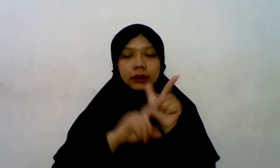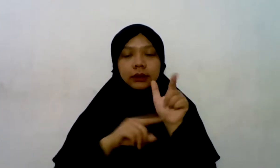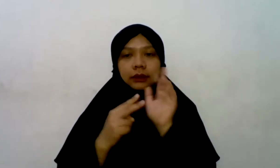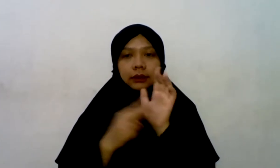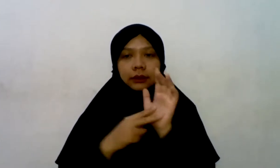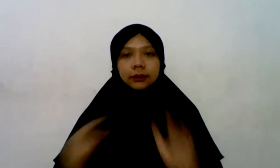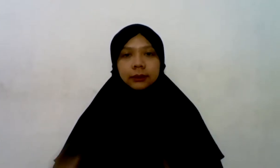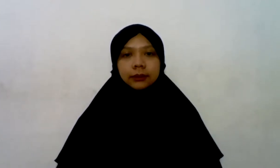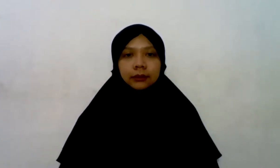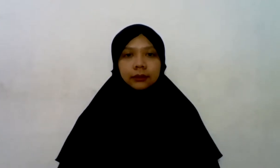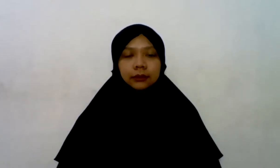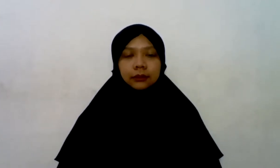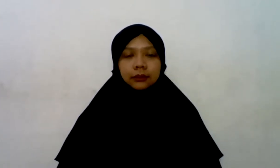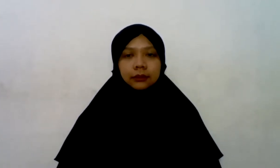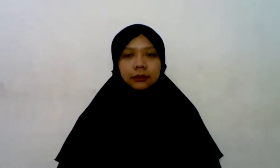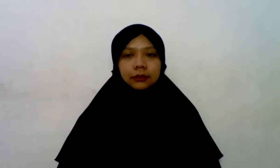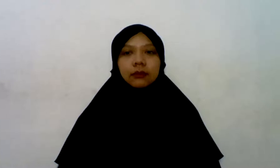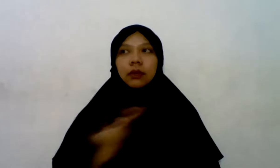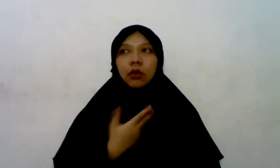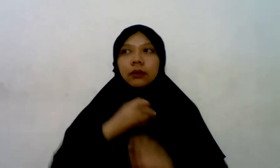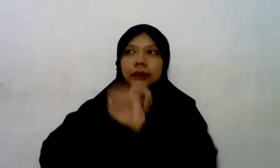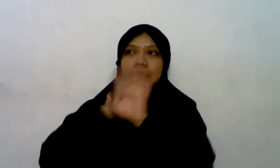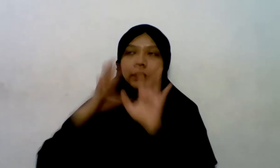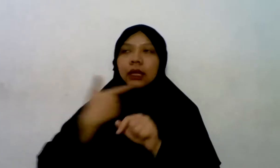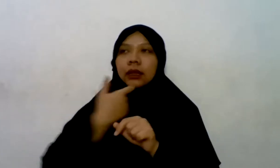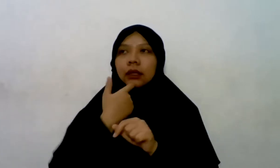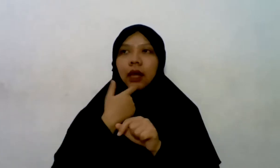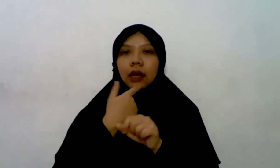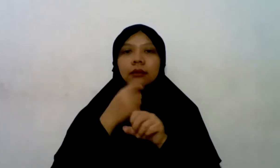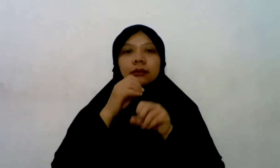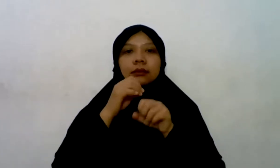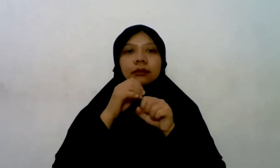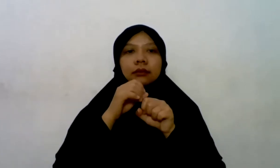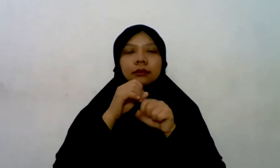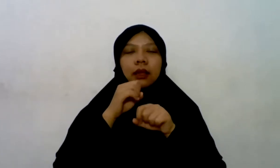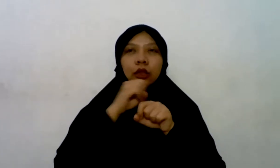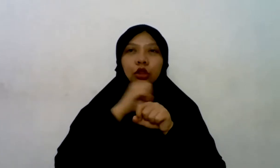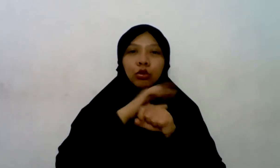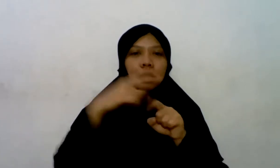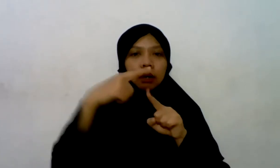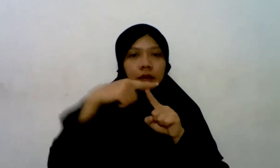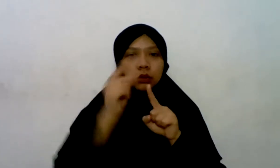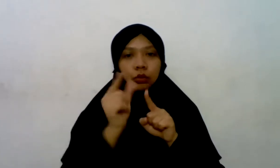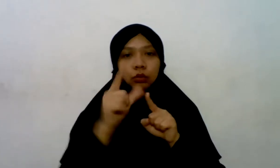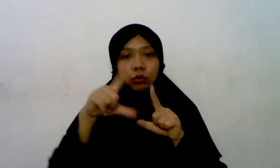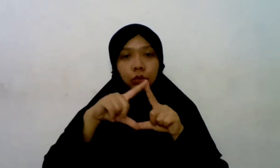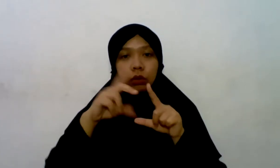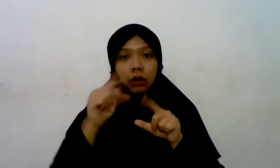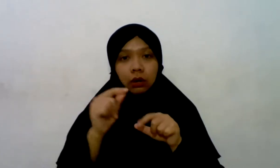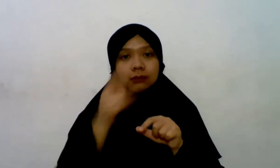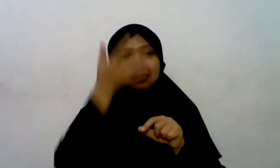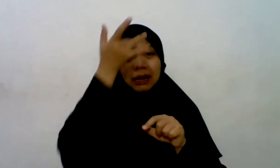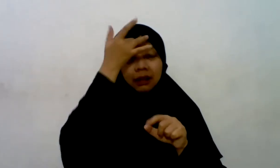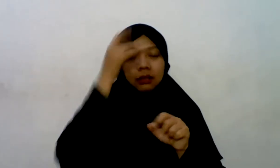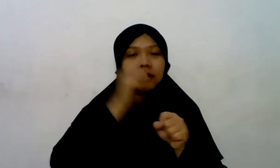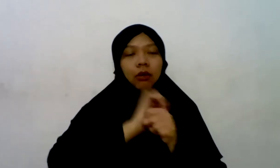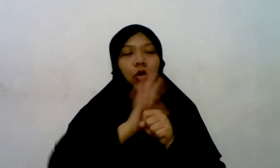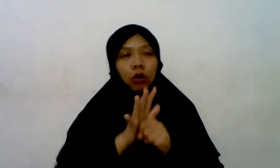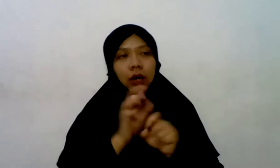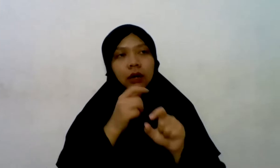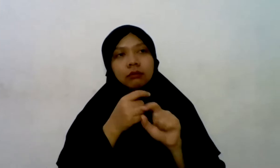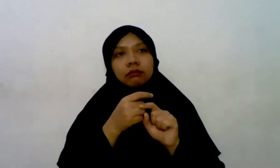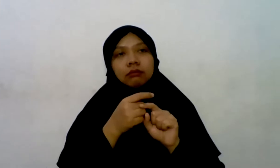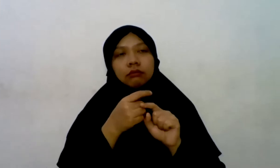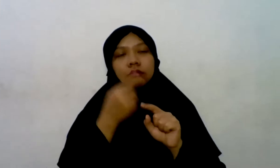among children? This is also, I think, the same with the question from Cynthia Hunter from